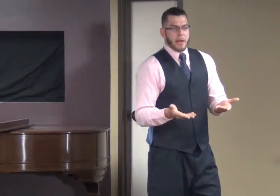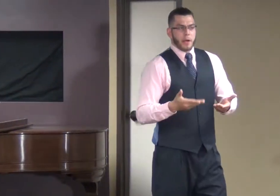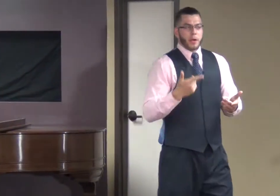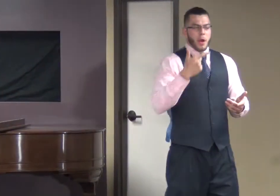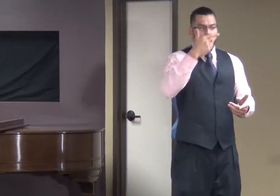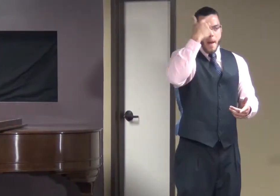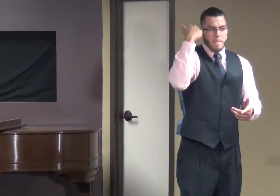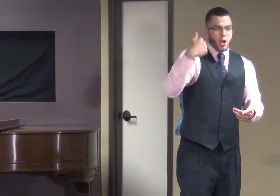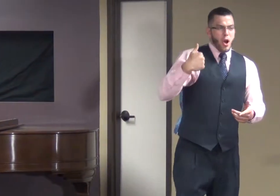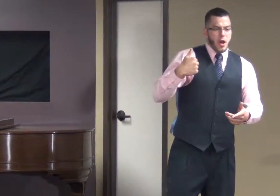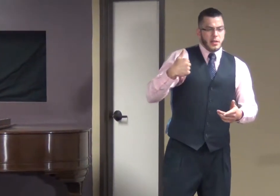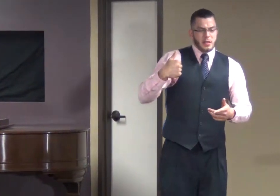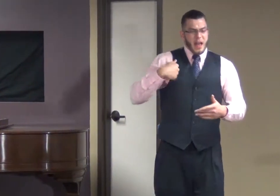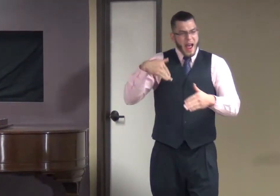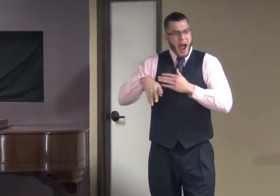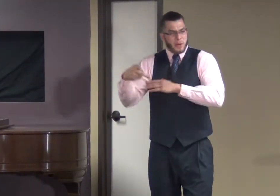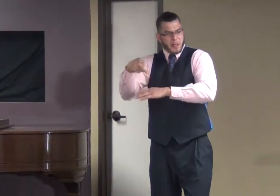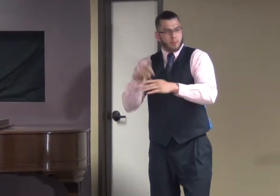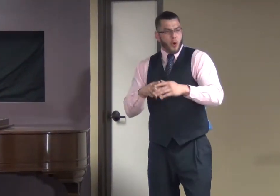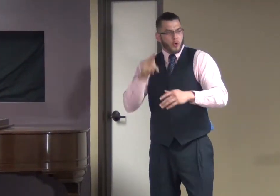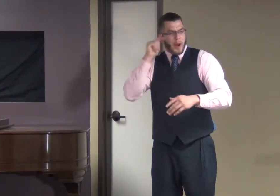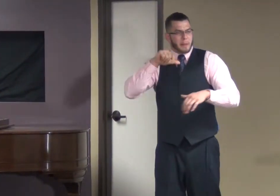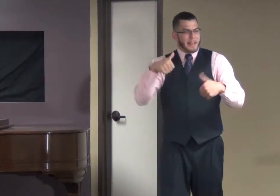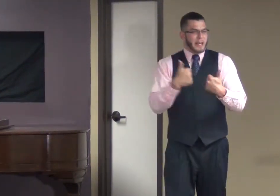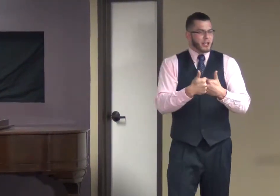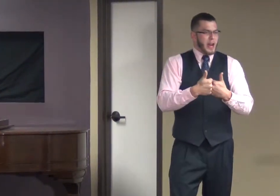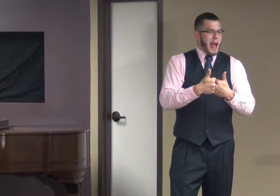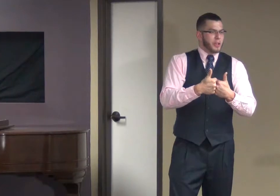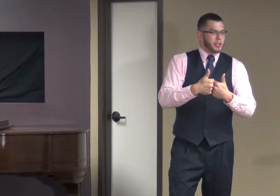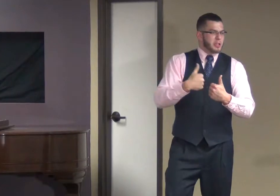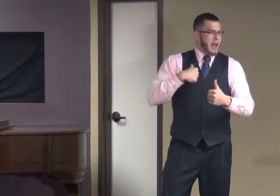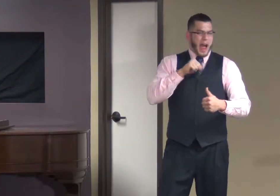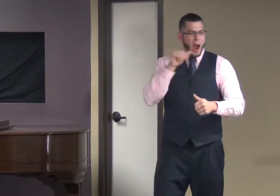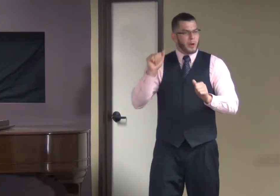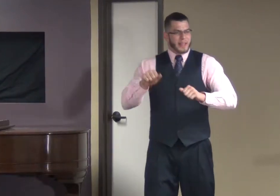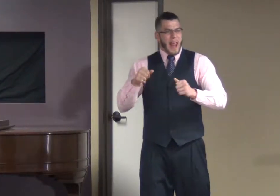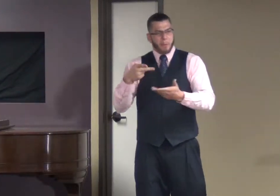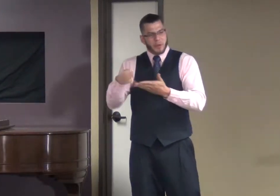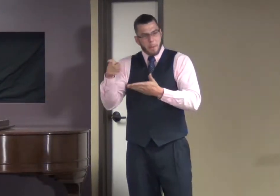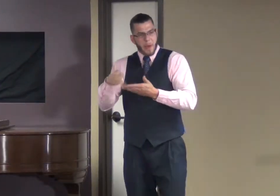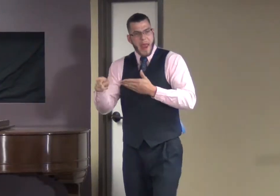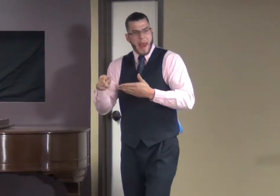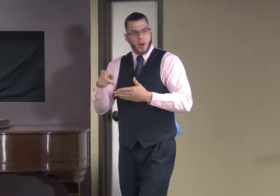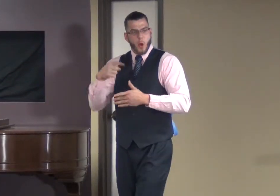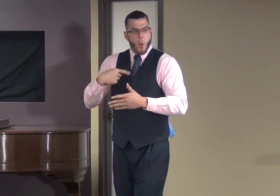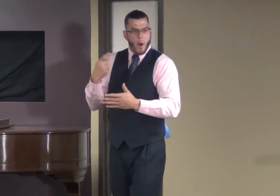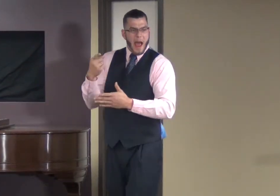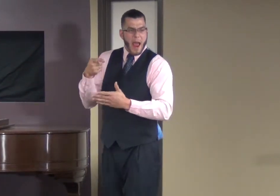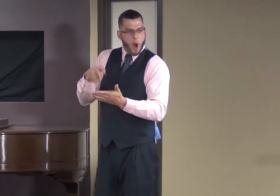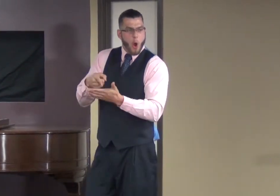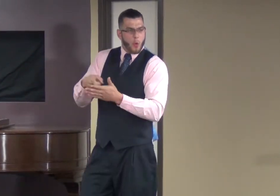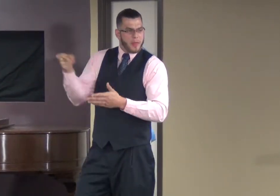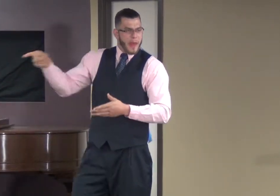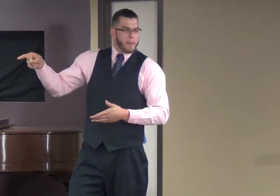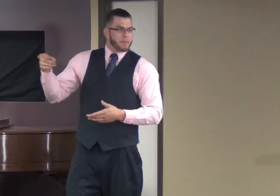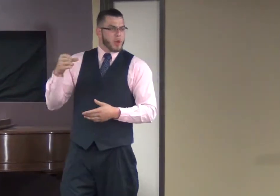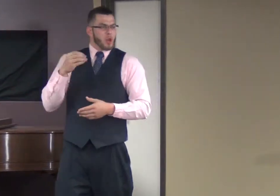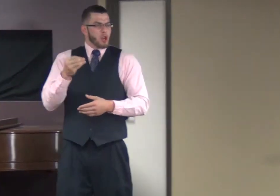here because I was in program team challenge. I wasn't able to pay what I owe them.